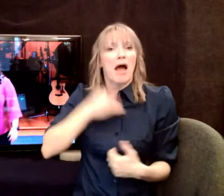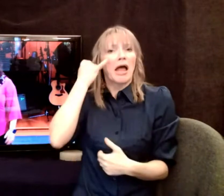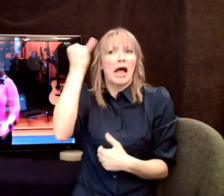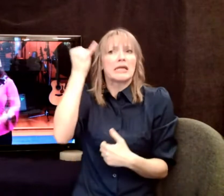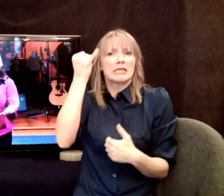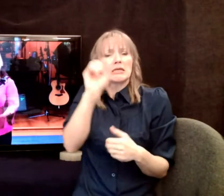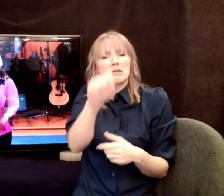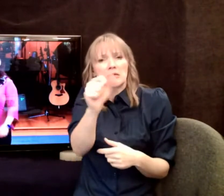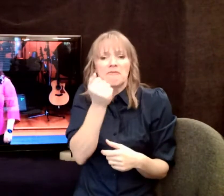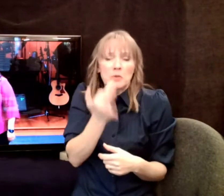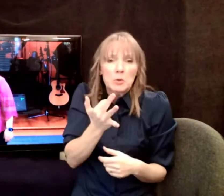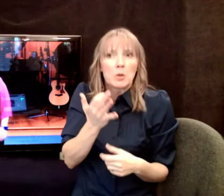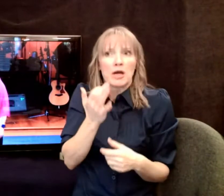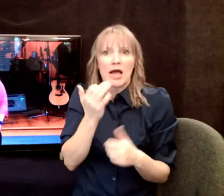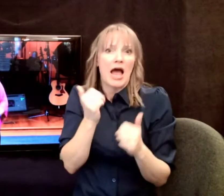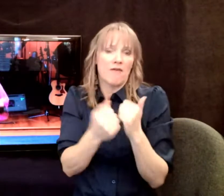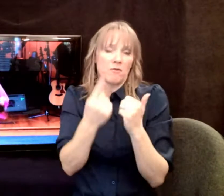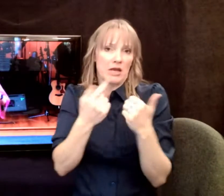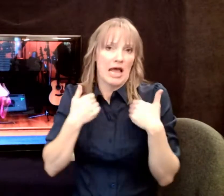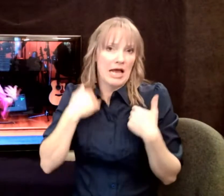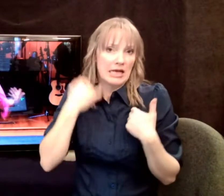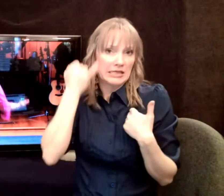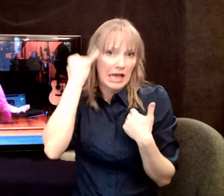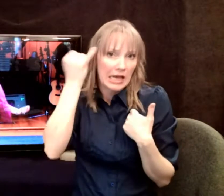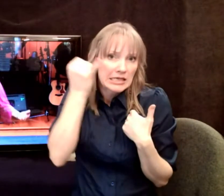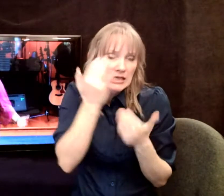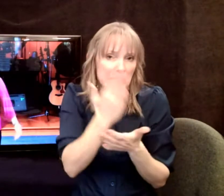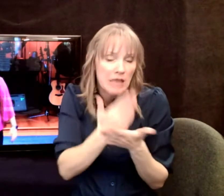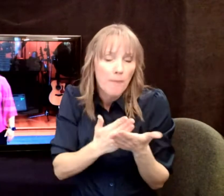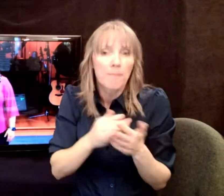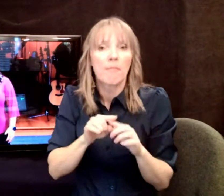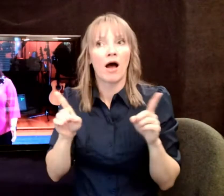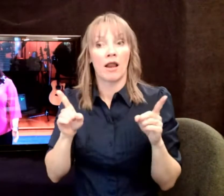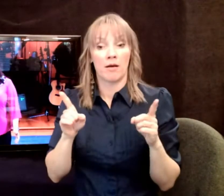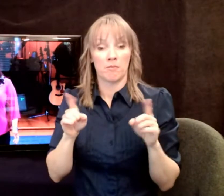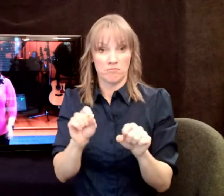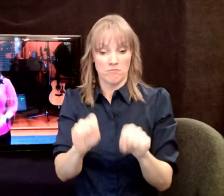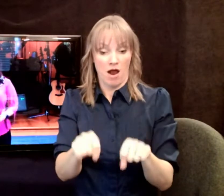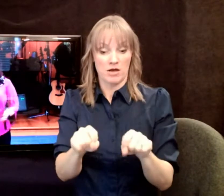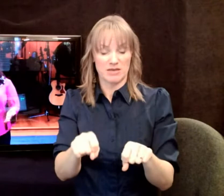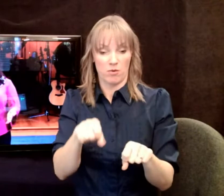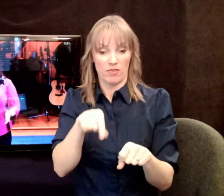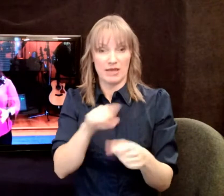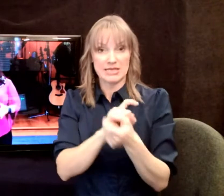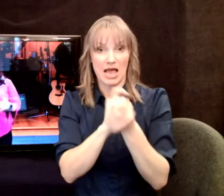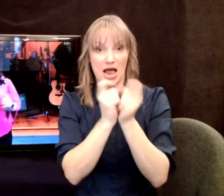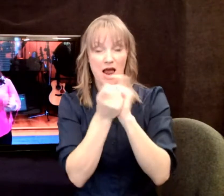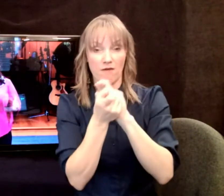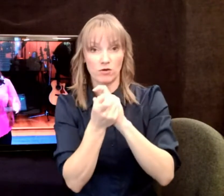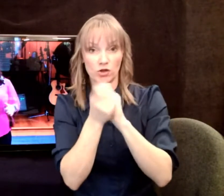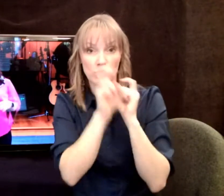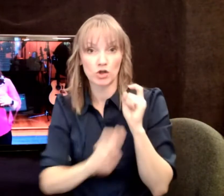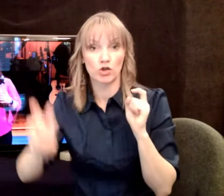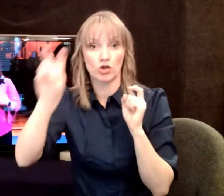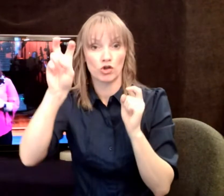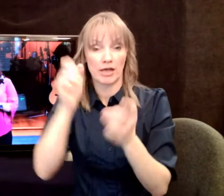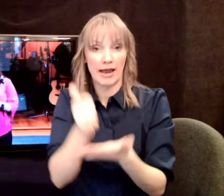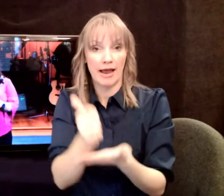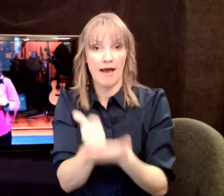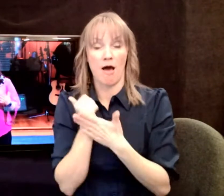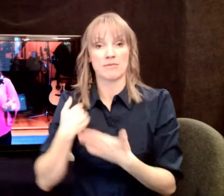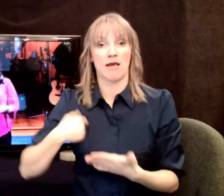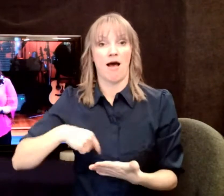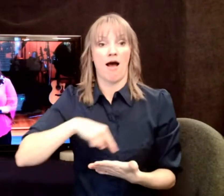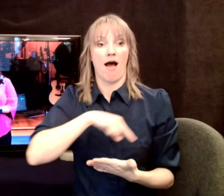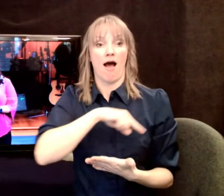there, as we all do, and I don't know how it's possible that this evolutionary journey can help us to make